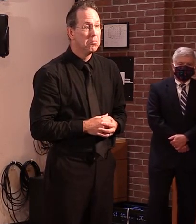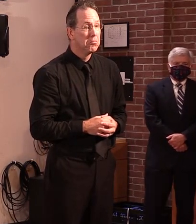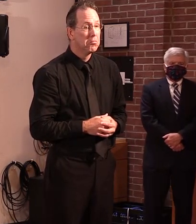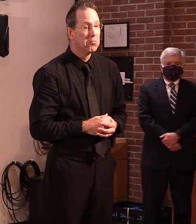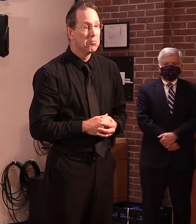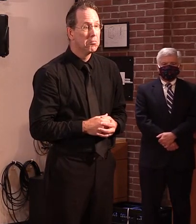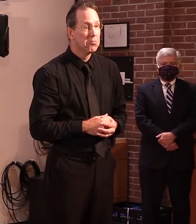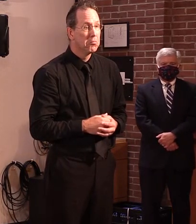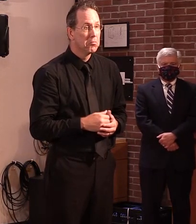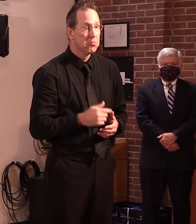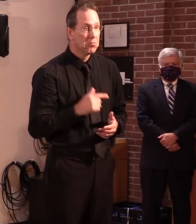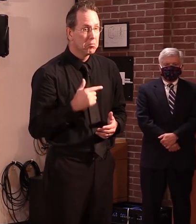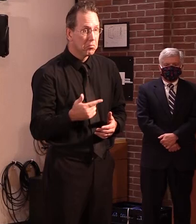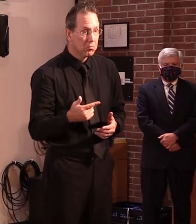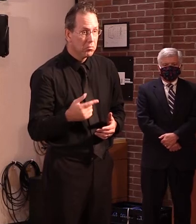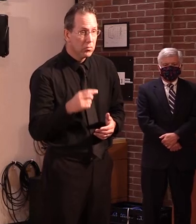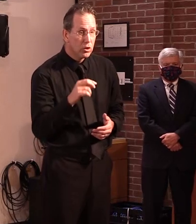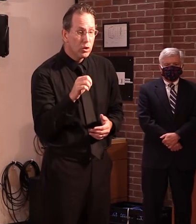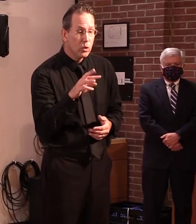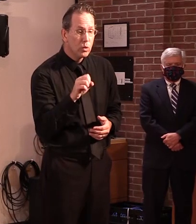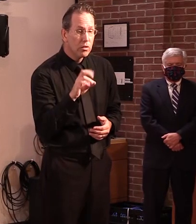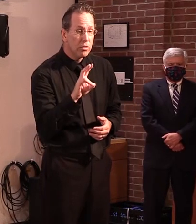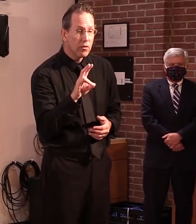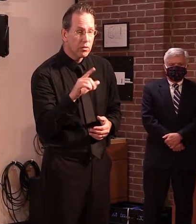Alec, News 7.